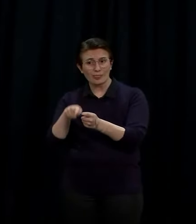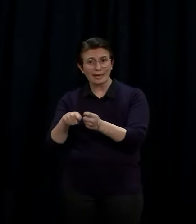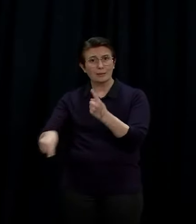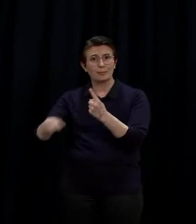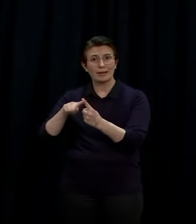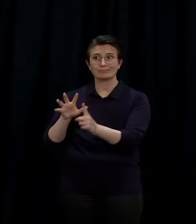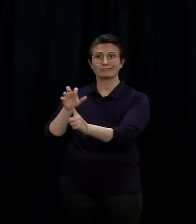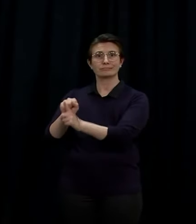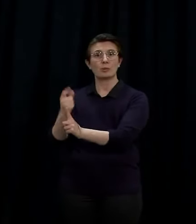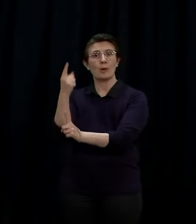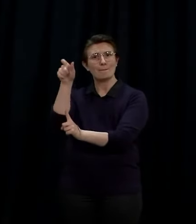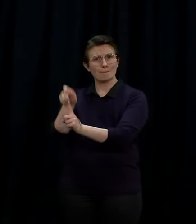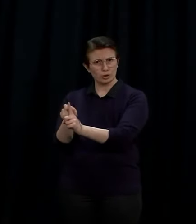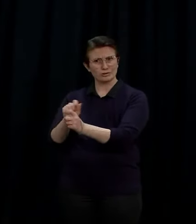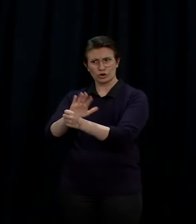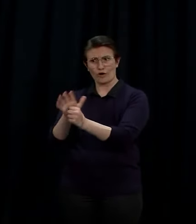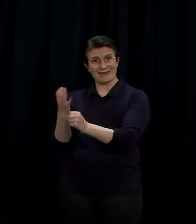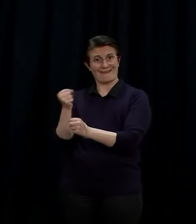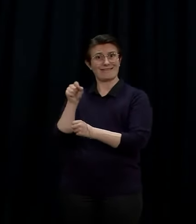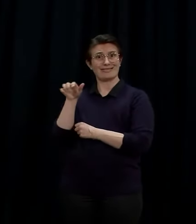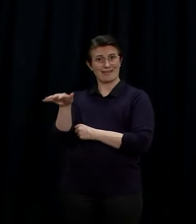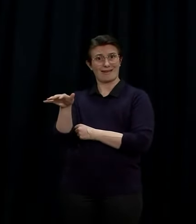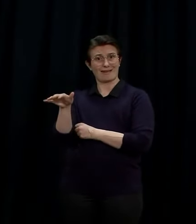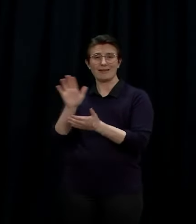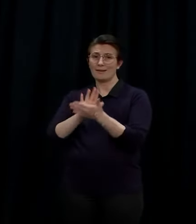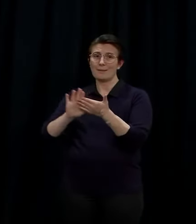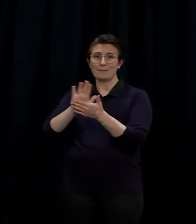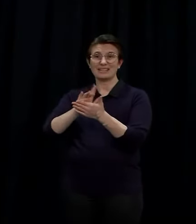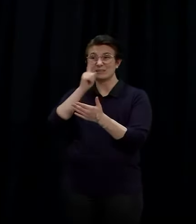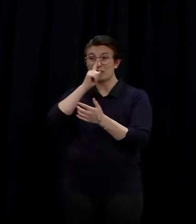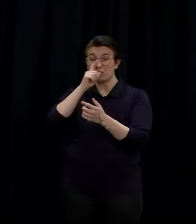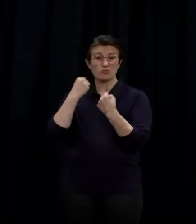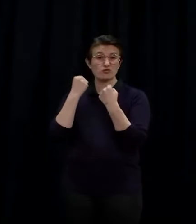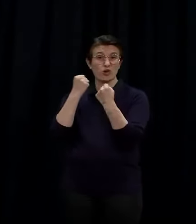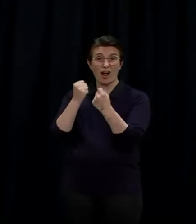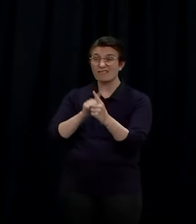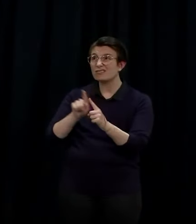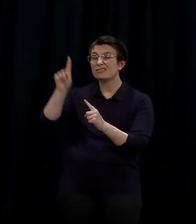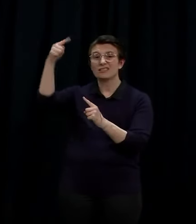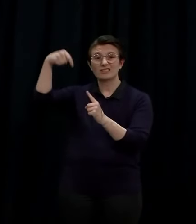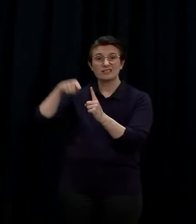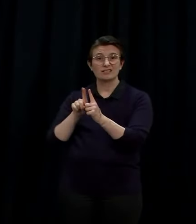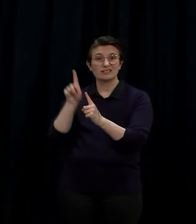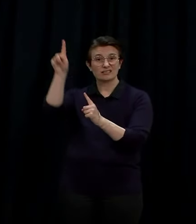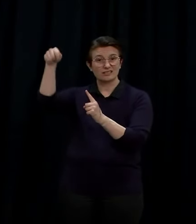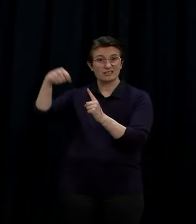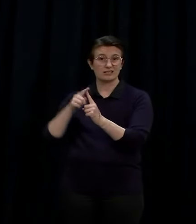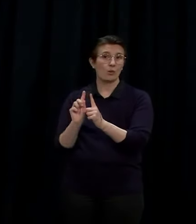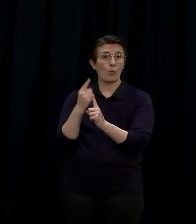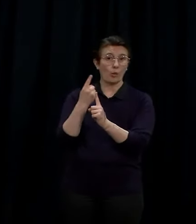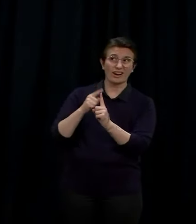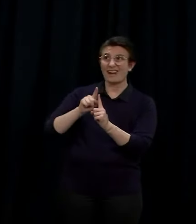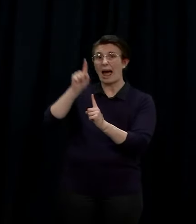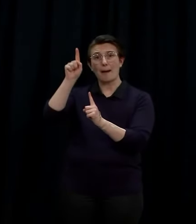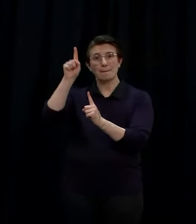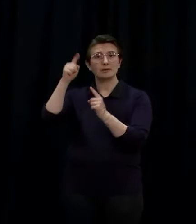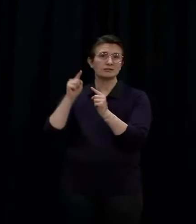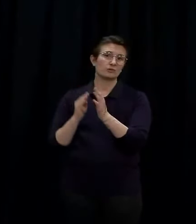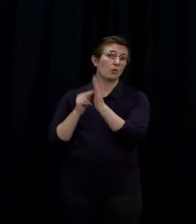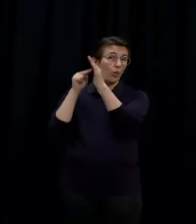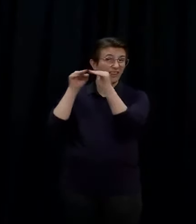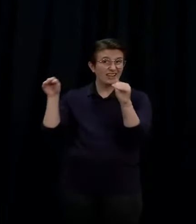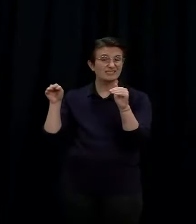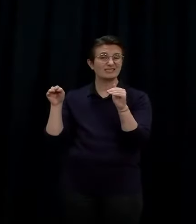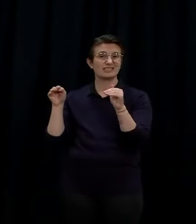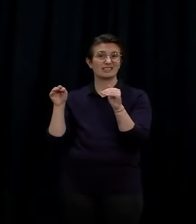movement of people through that part of the country on northbound journeys. We're also concerned that one of the exposure sites in Warkworth,